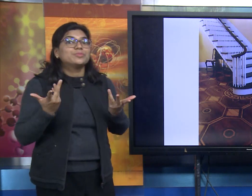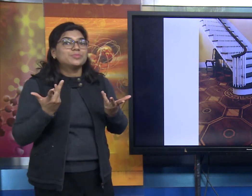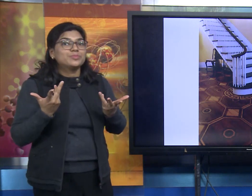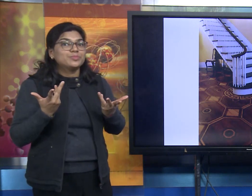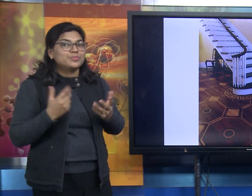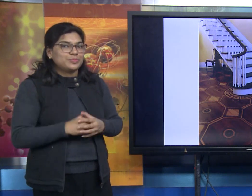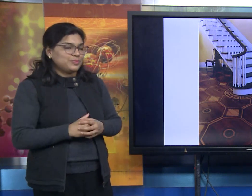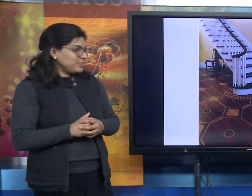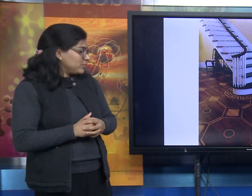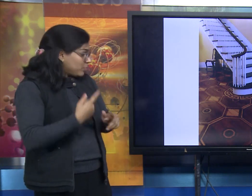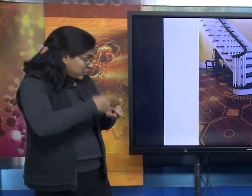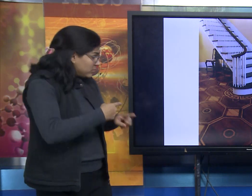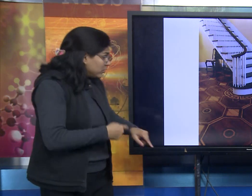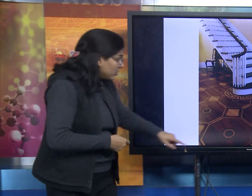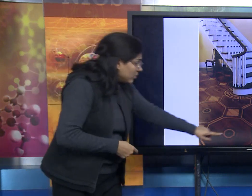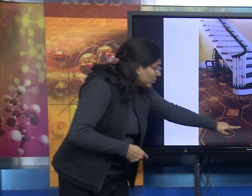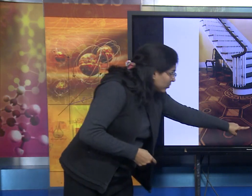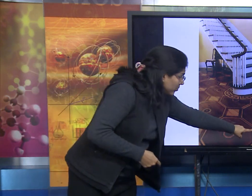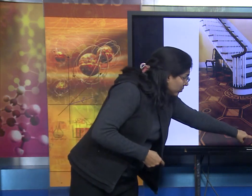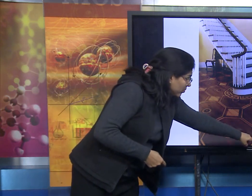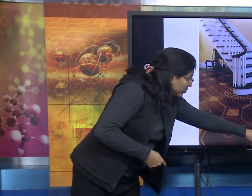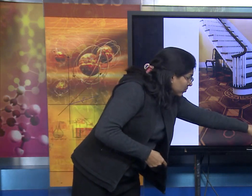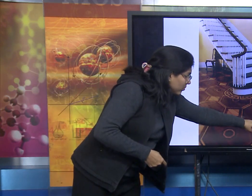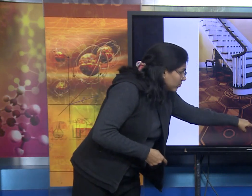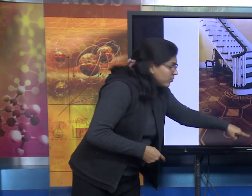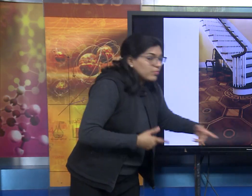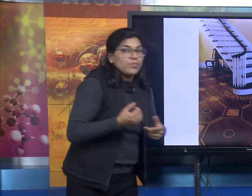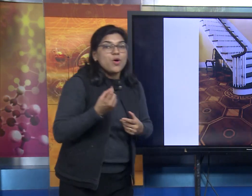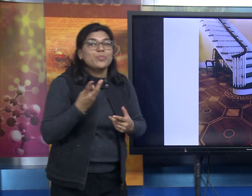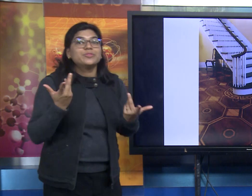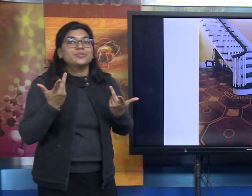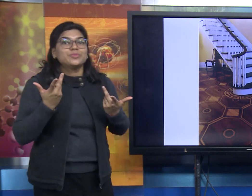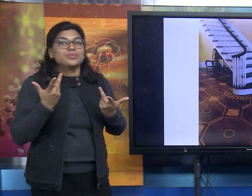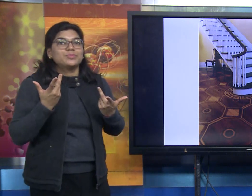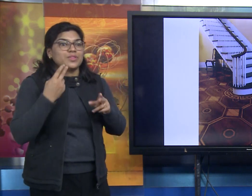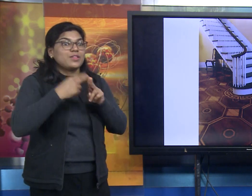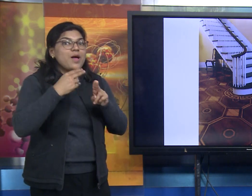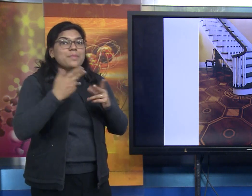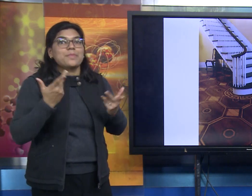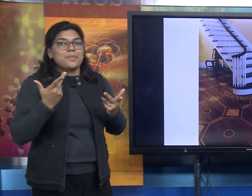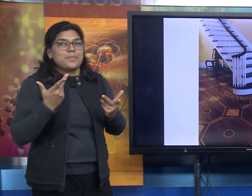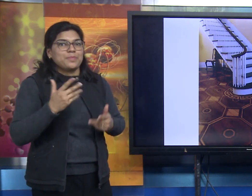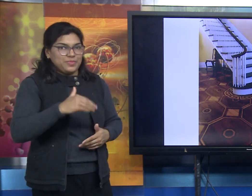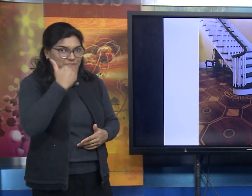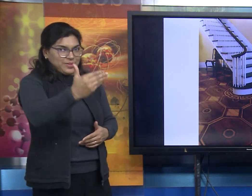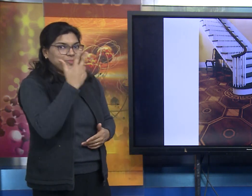How many lines are in this shape and what shape is this? What is the name of this